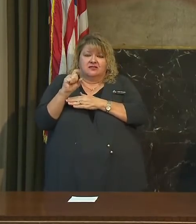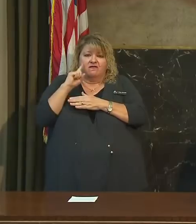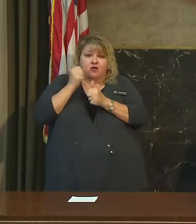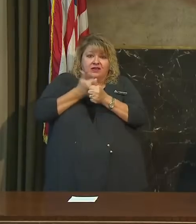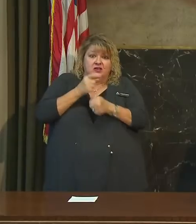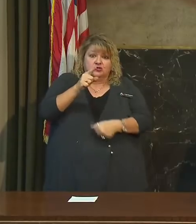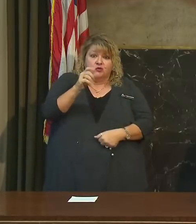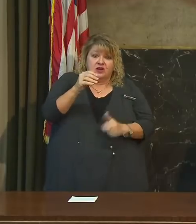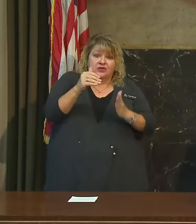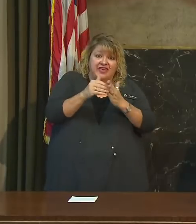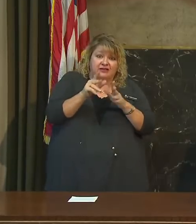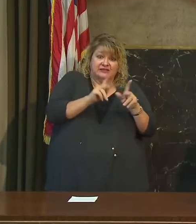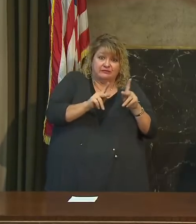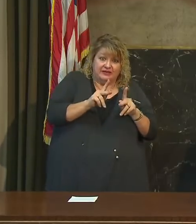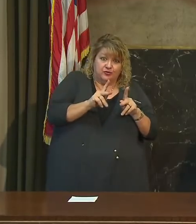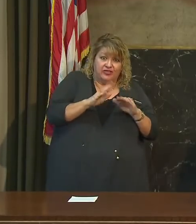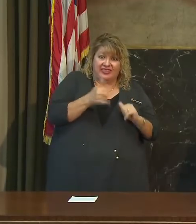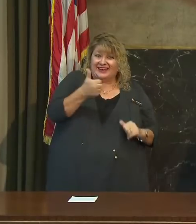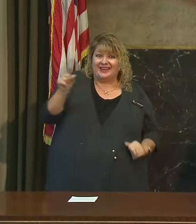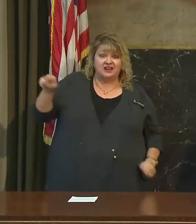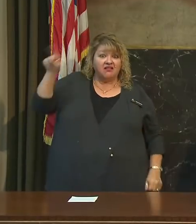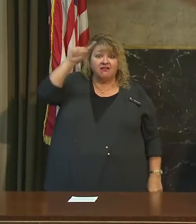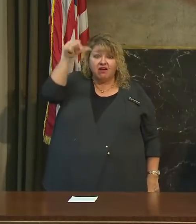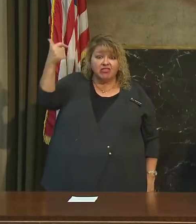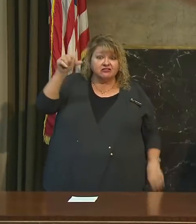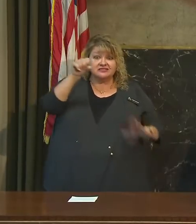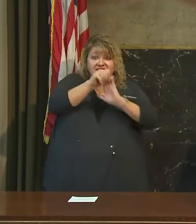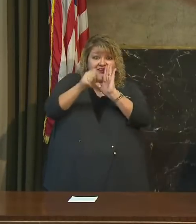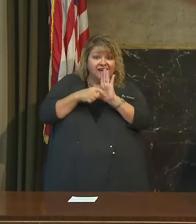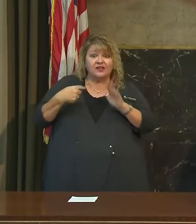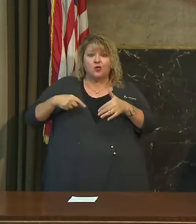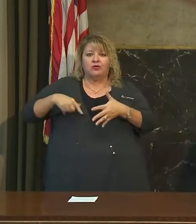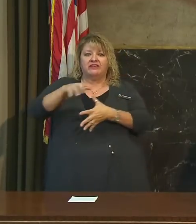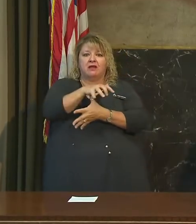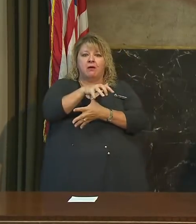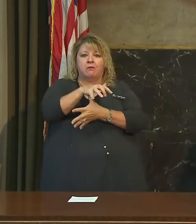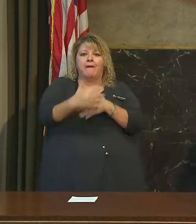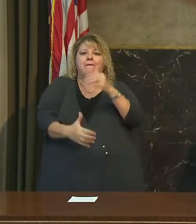any state in the United States of America.